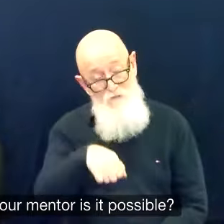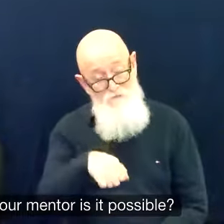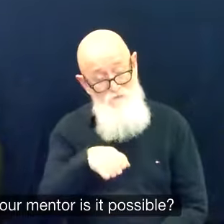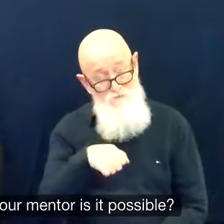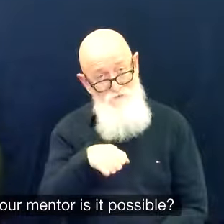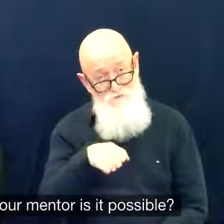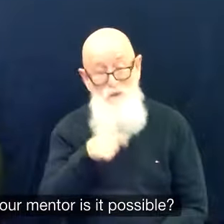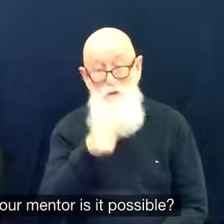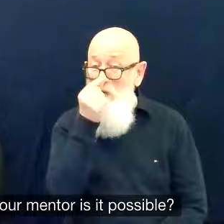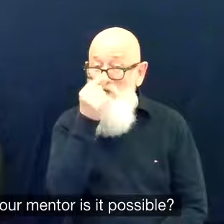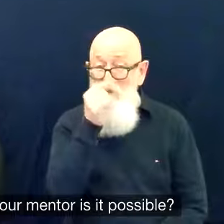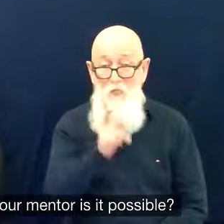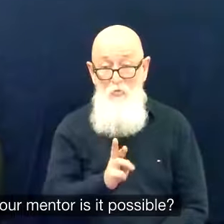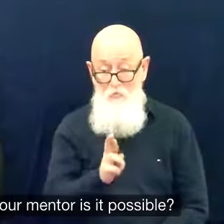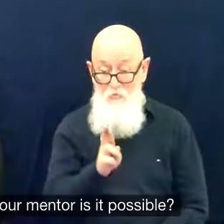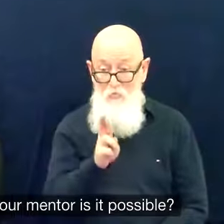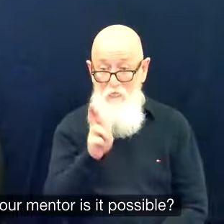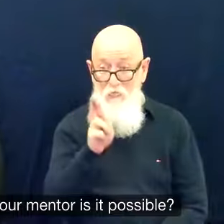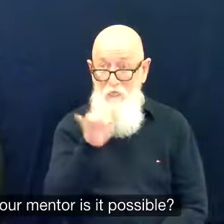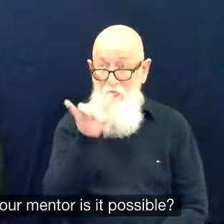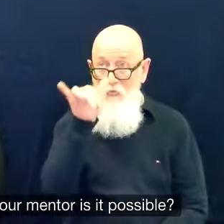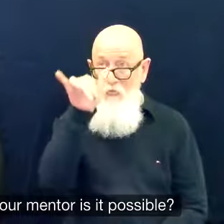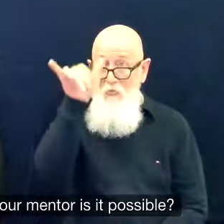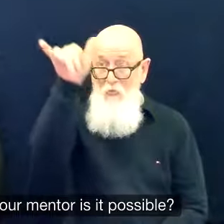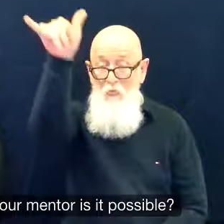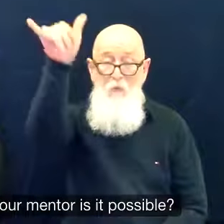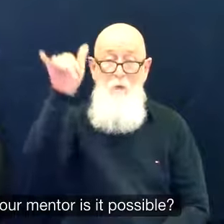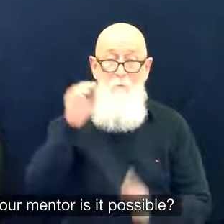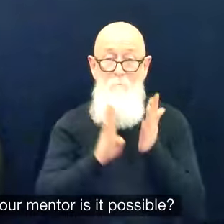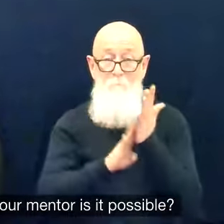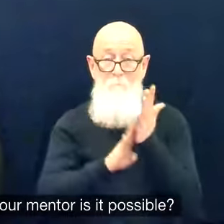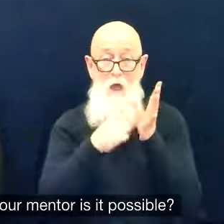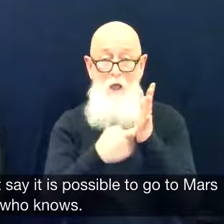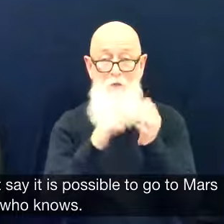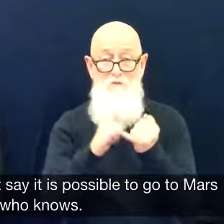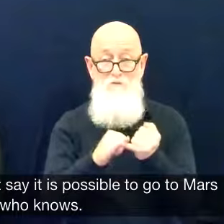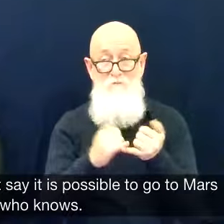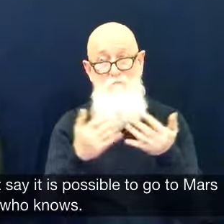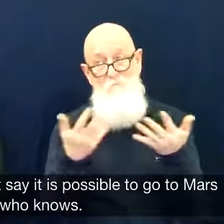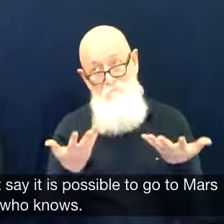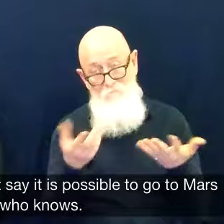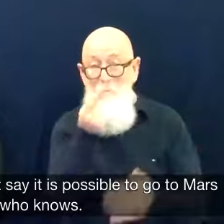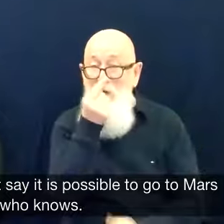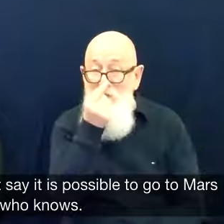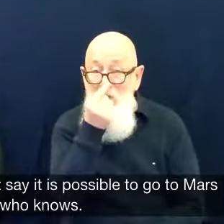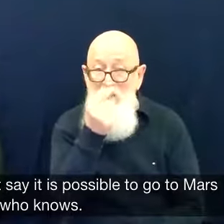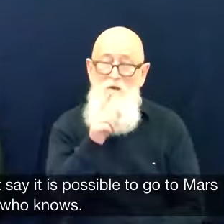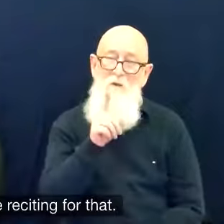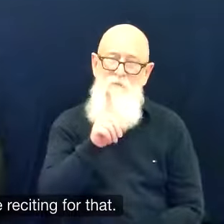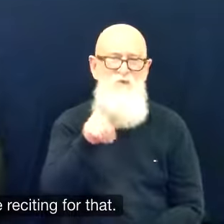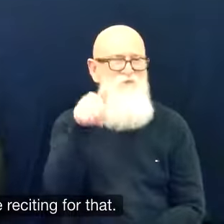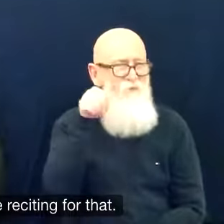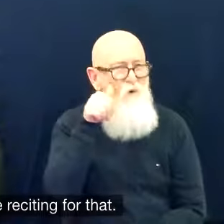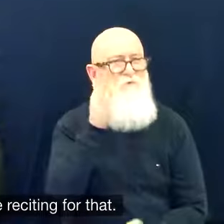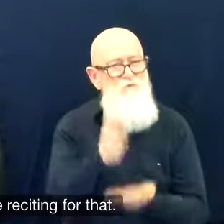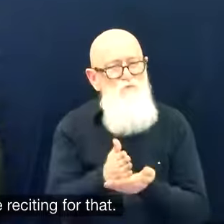these days. Who knows? I know they're recruiting for that. But something that you know is possible,